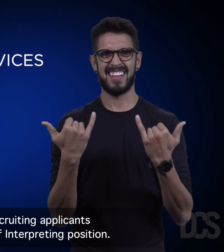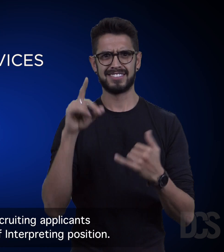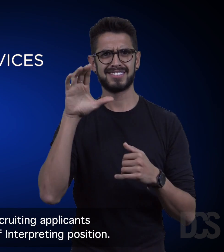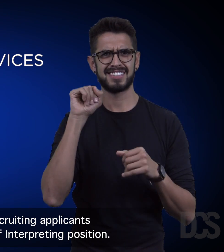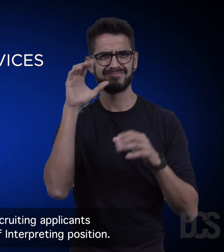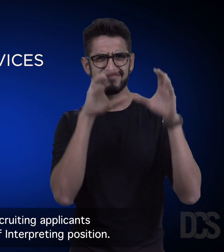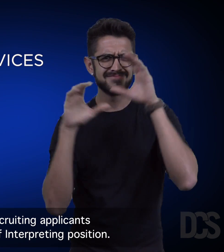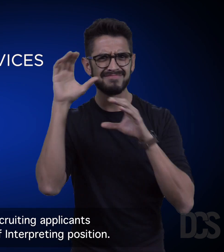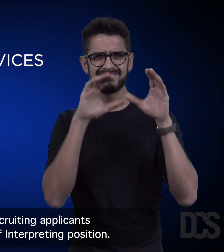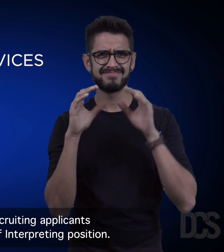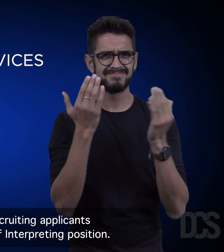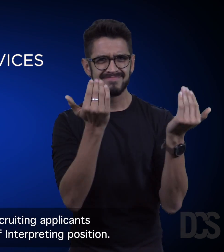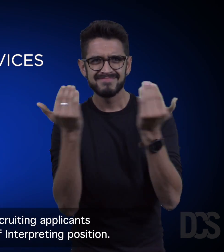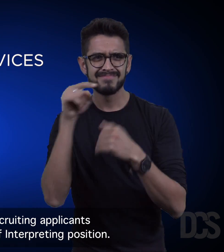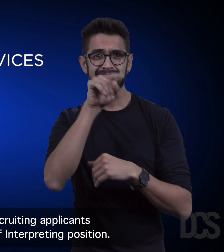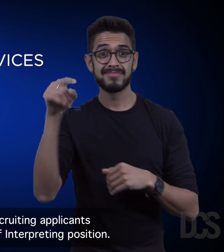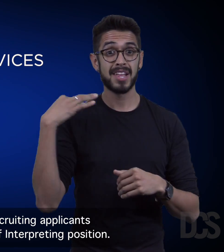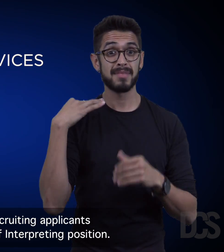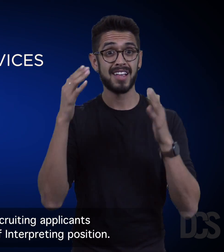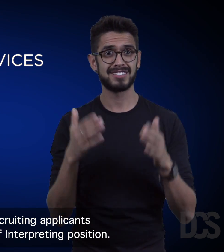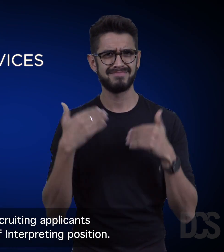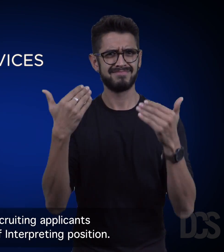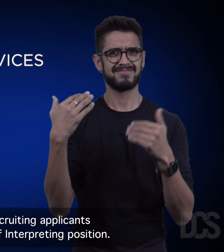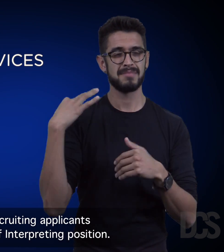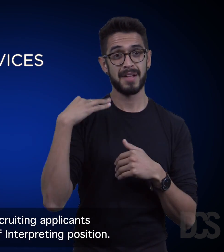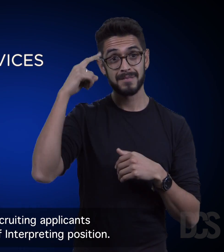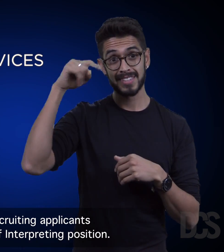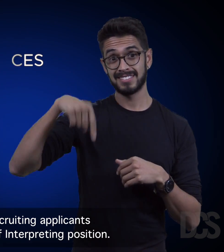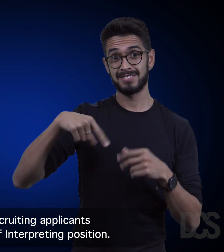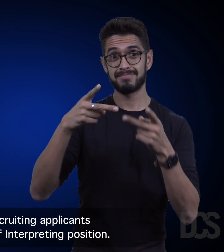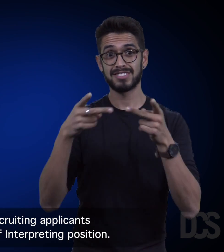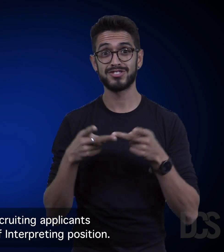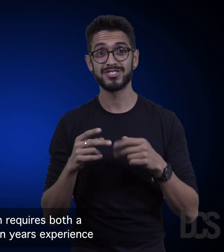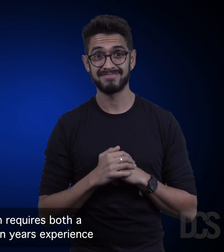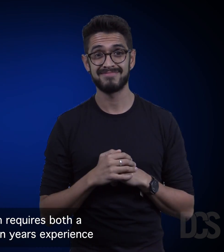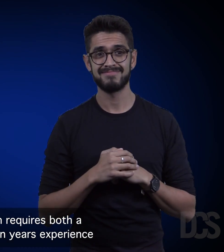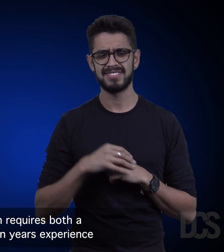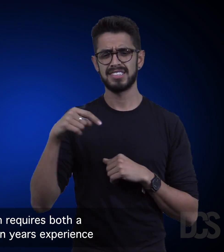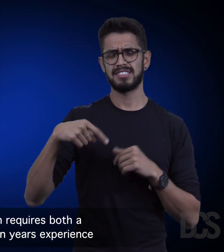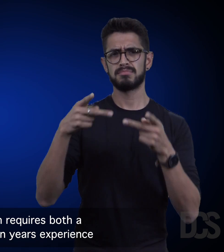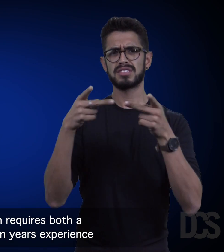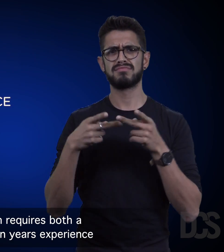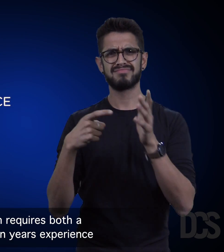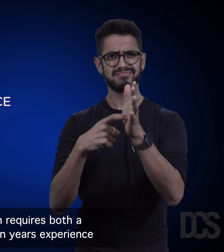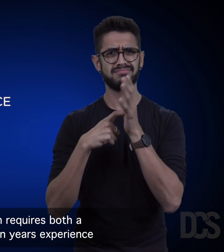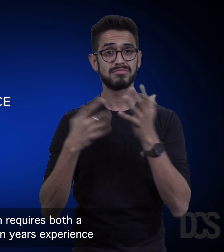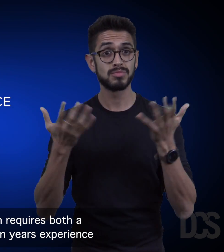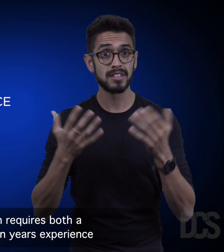DCS is now recruiting applicants for the Director of Interpreting position. This position requires